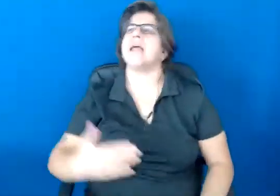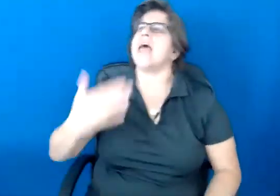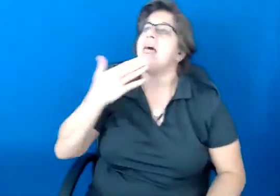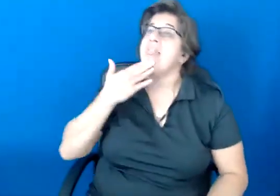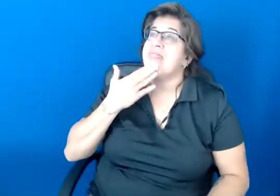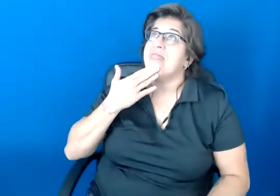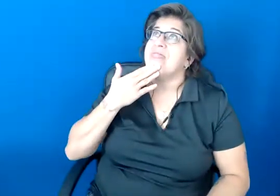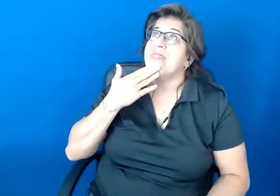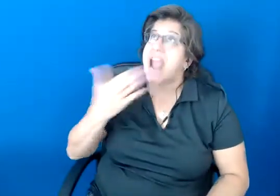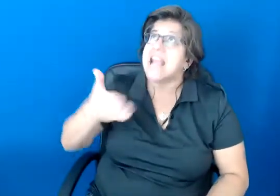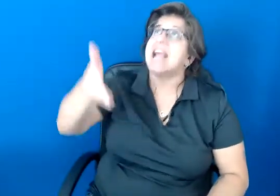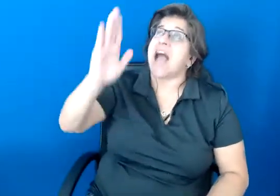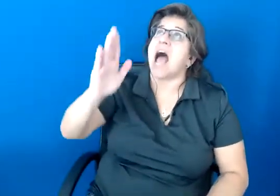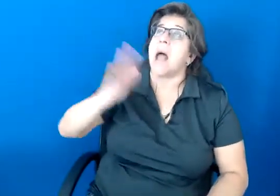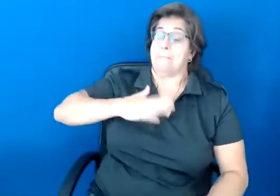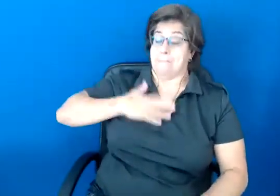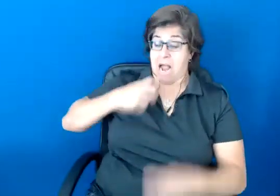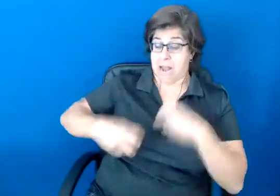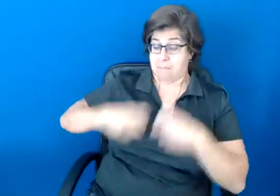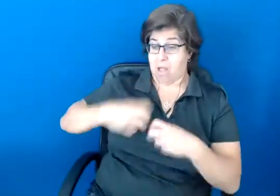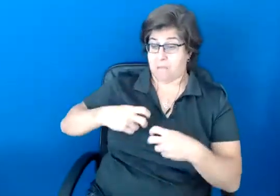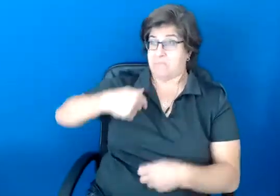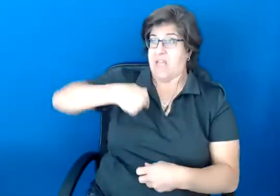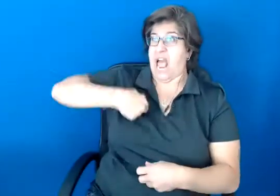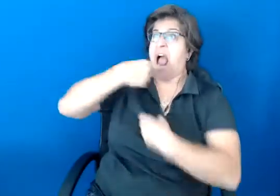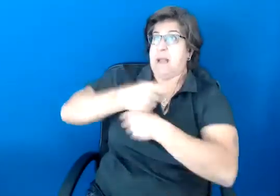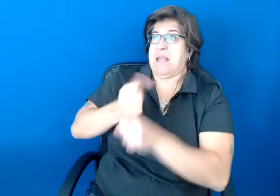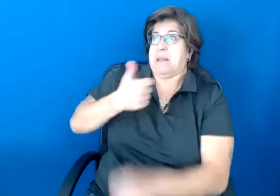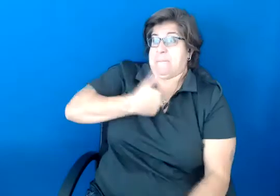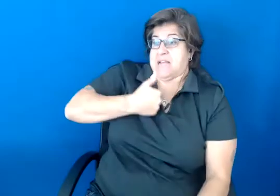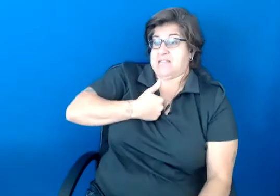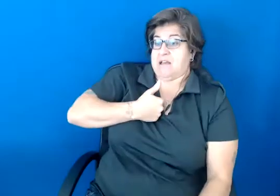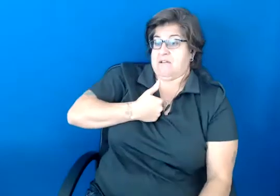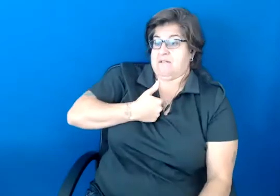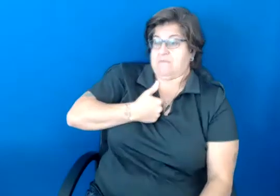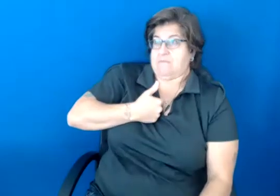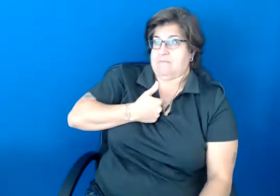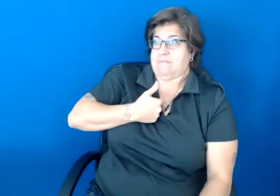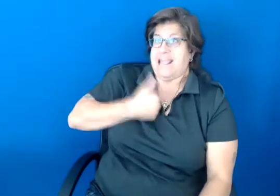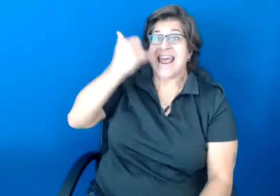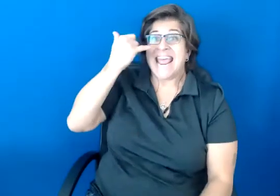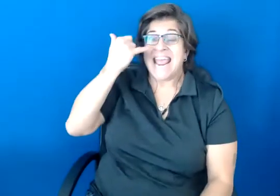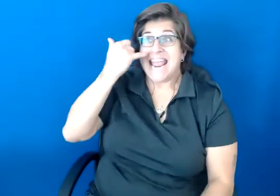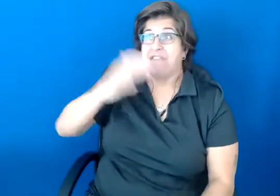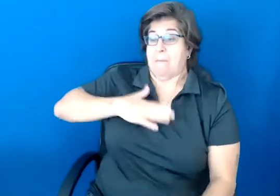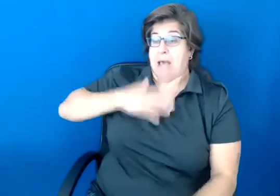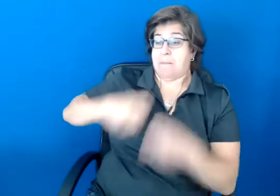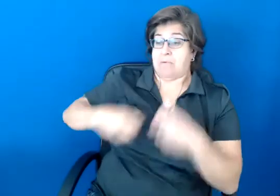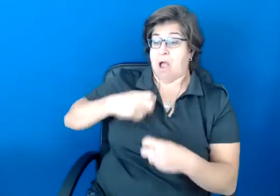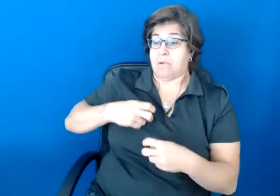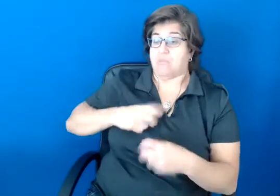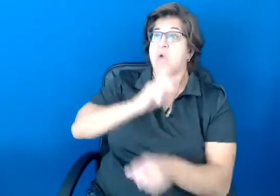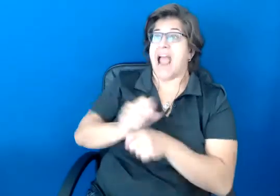my problems are of my own making, because if they were of your